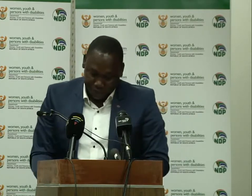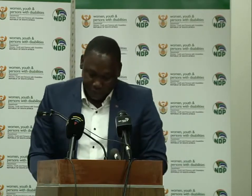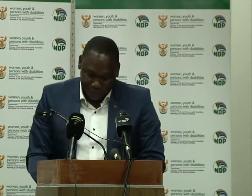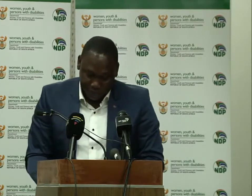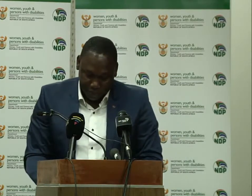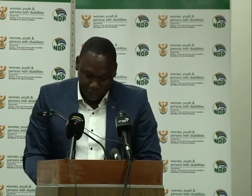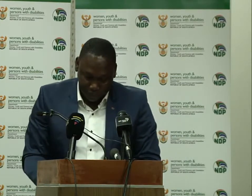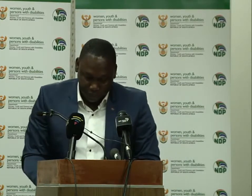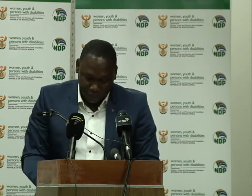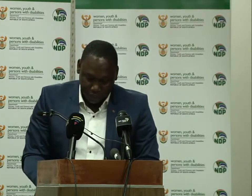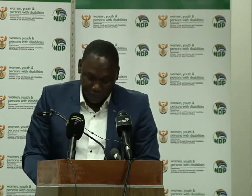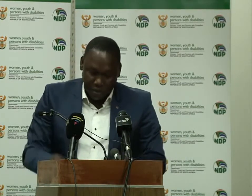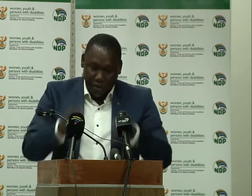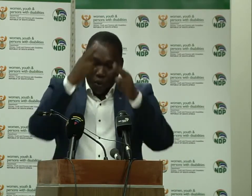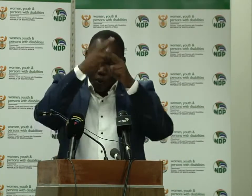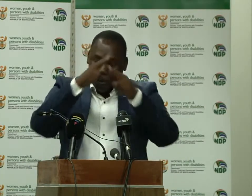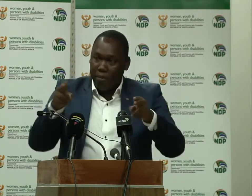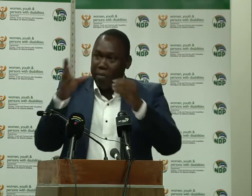Honorable Deputy Minister,